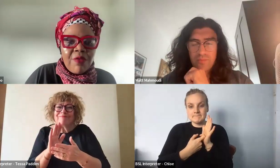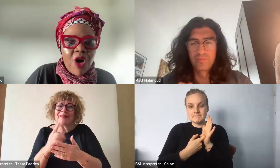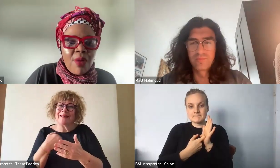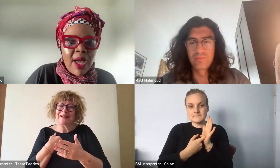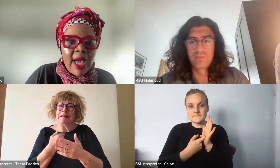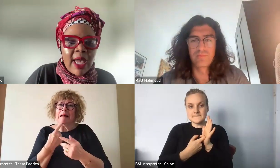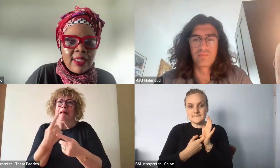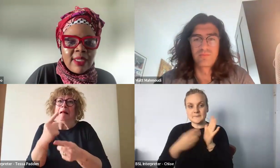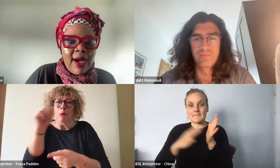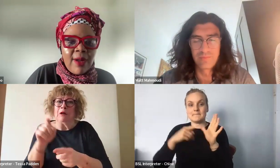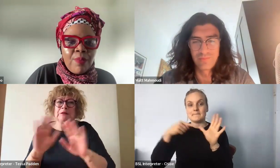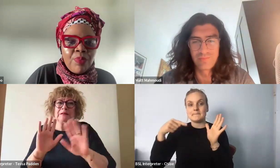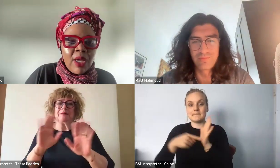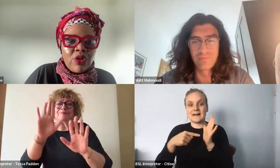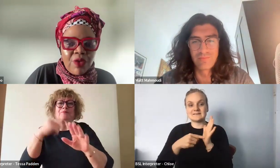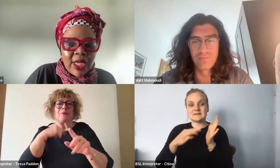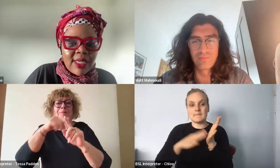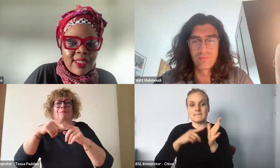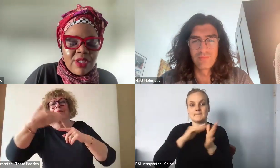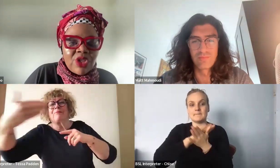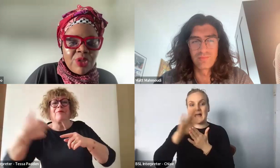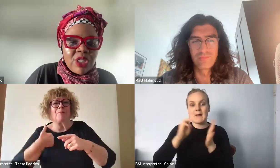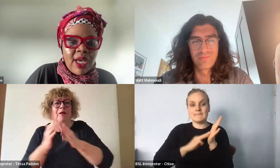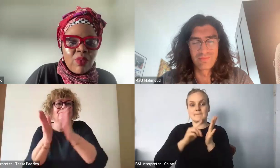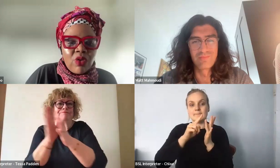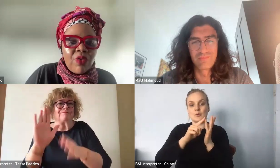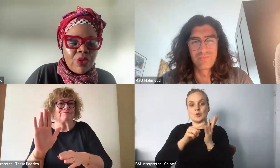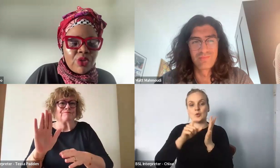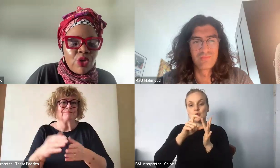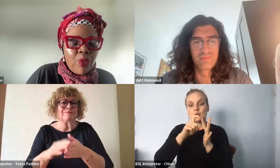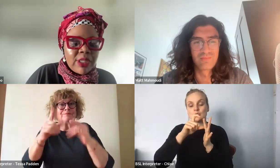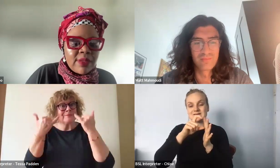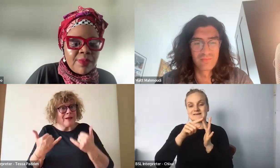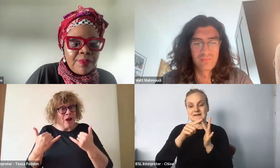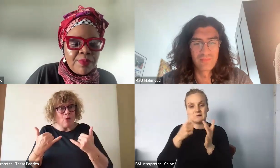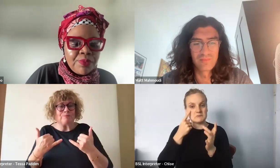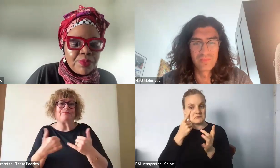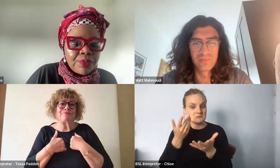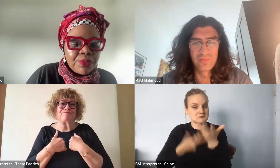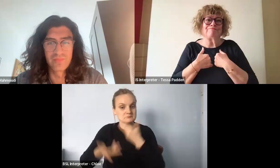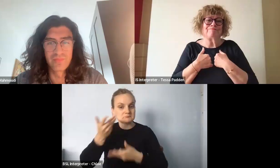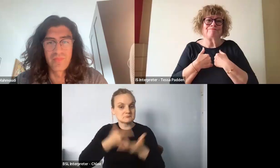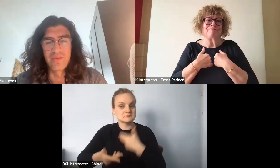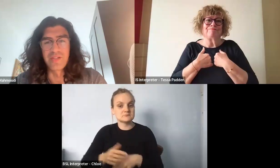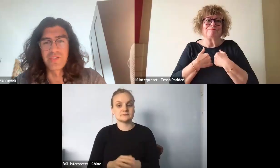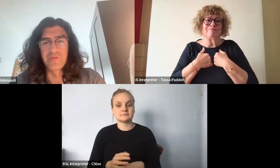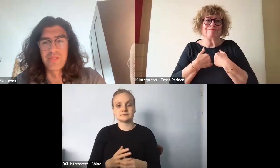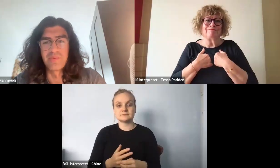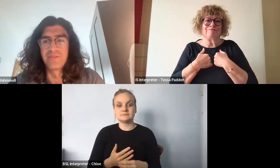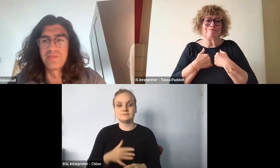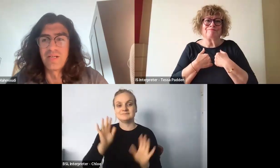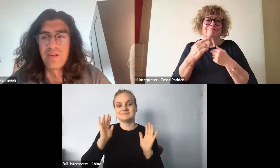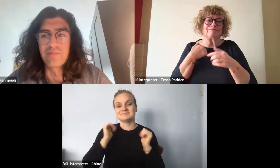tuning from, and don't forget a self-description, and we look forward to your points. Thank you so